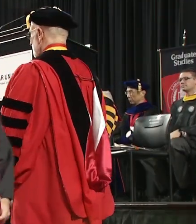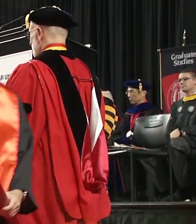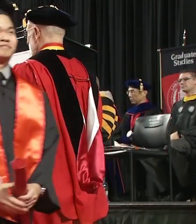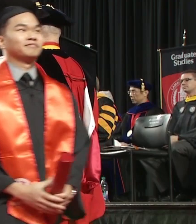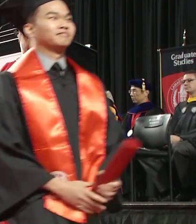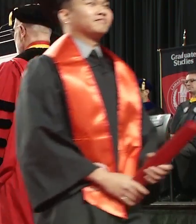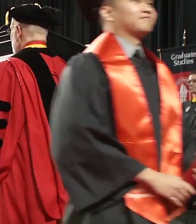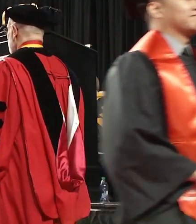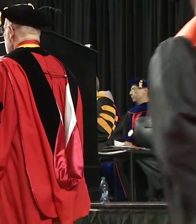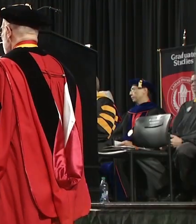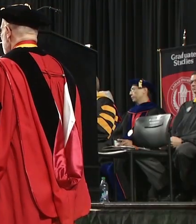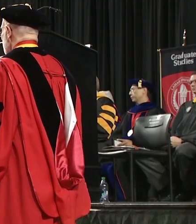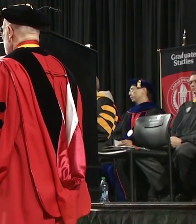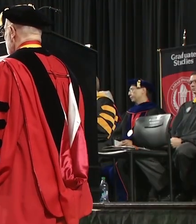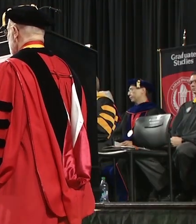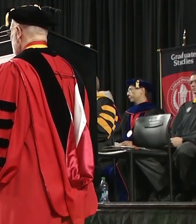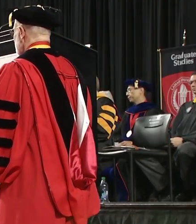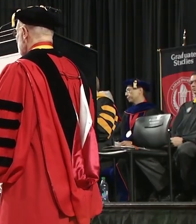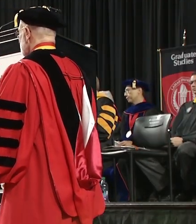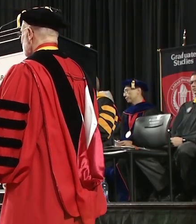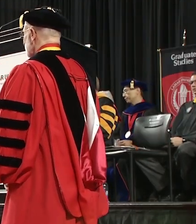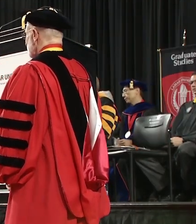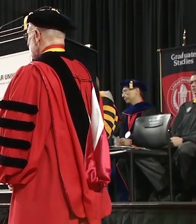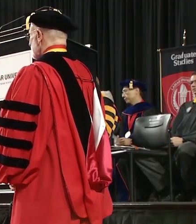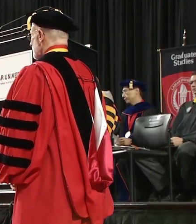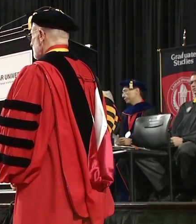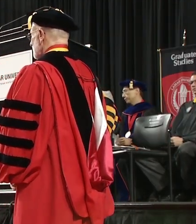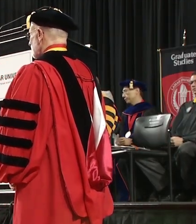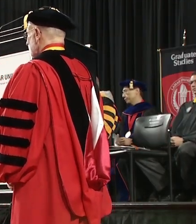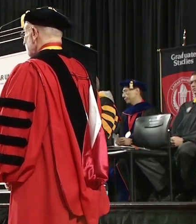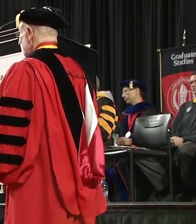Kyle A. Robinson.